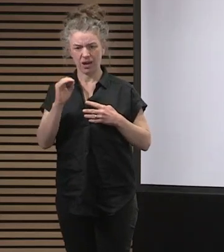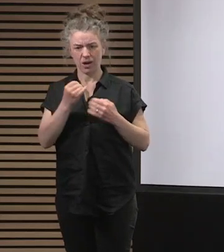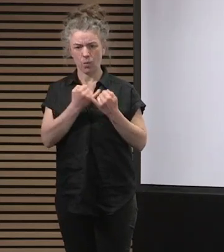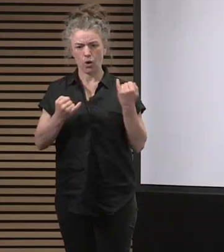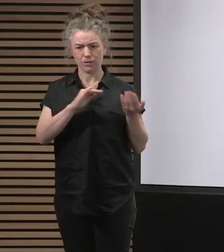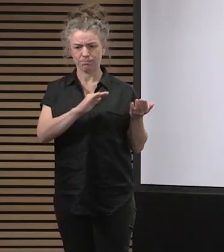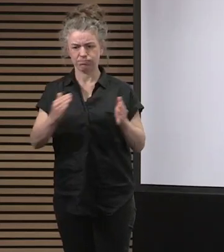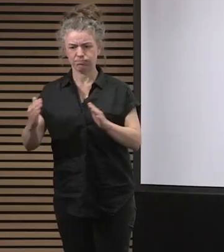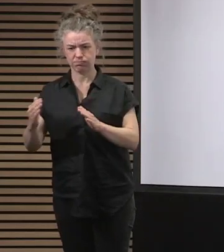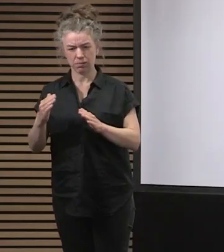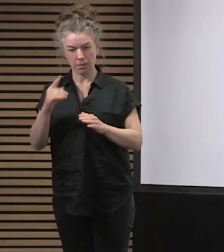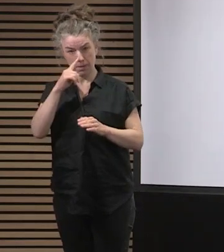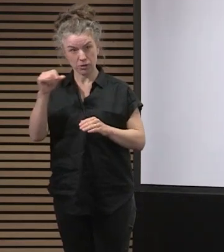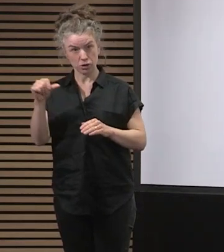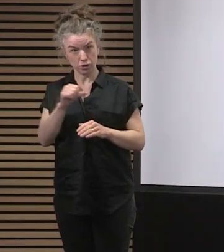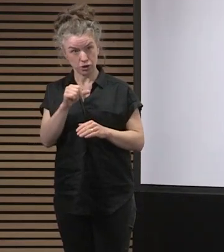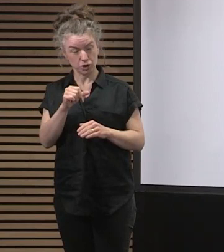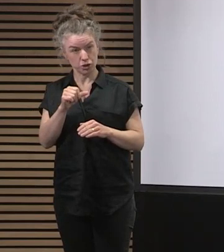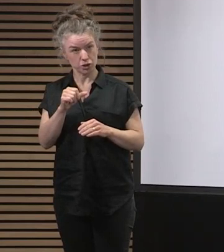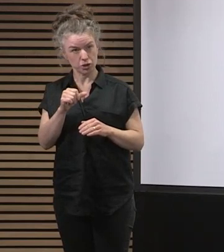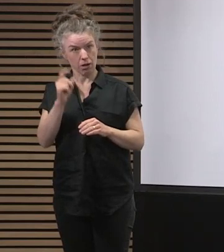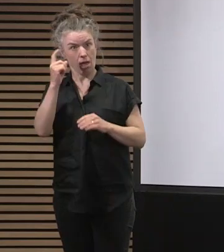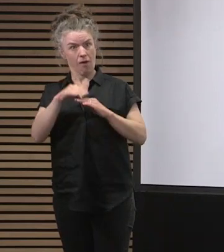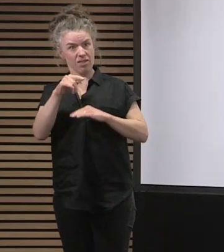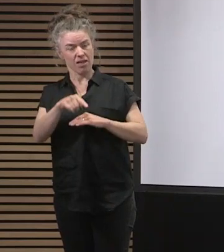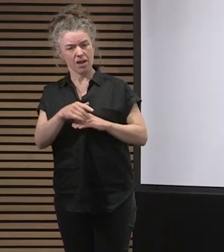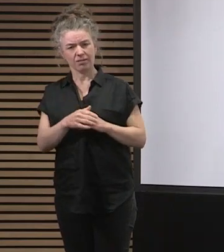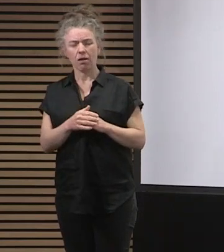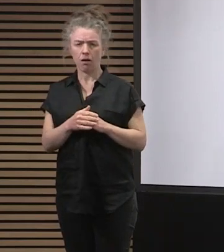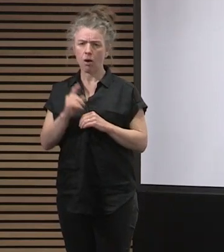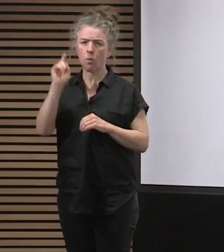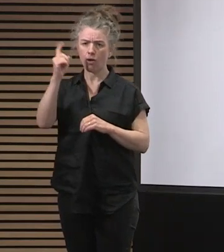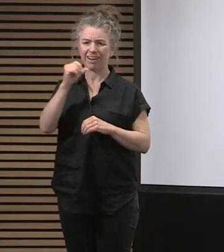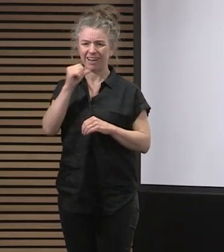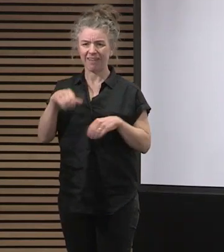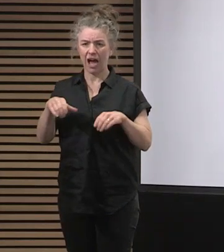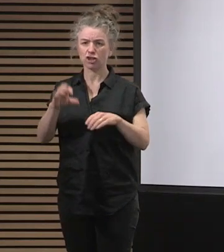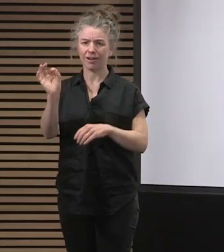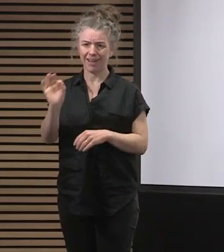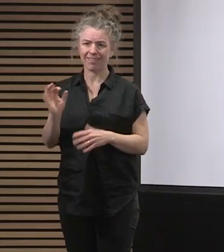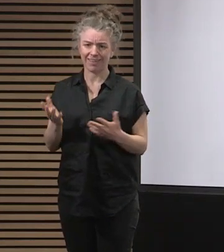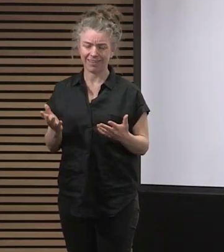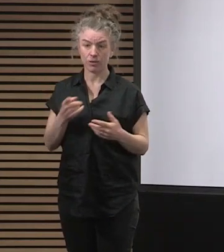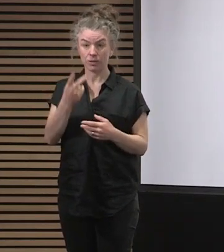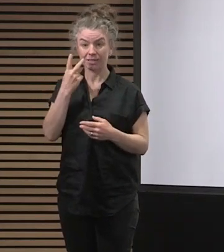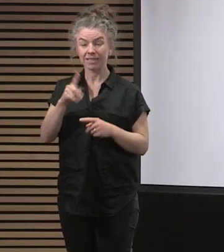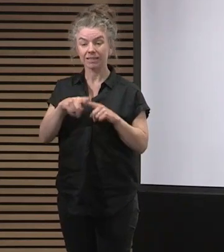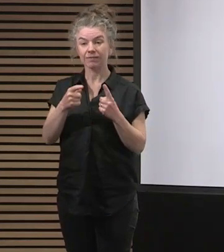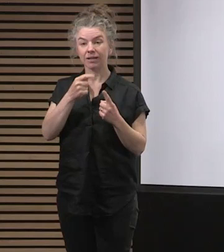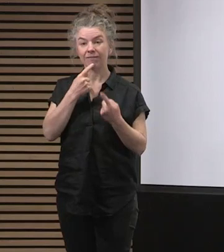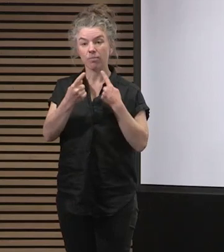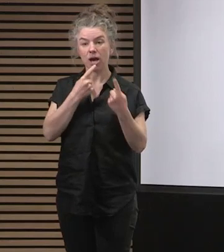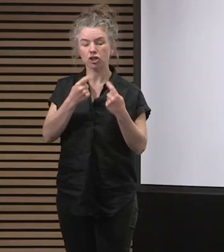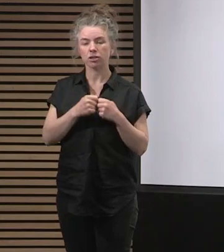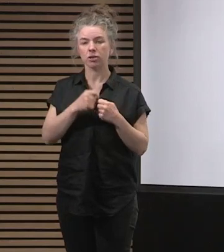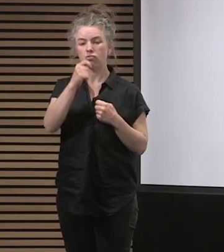is what would happen if we weren't being proactive and acting. And you'll see from the series of reports that